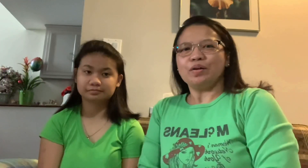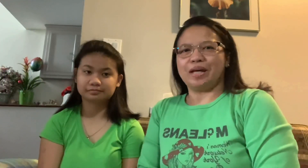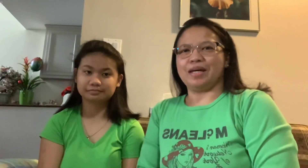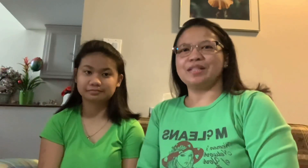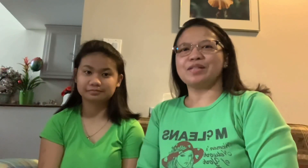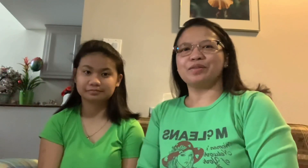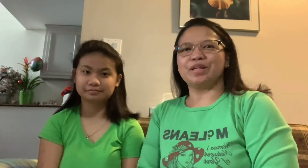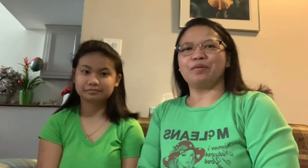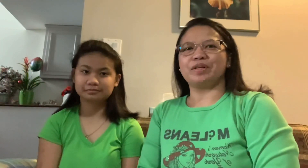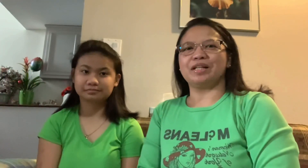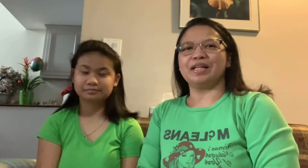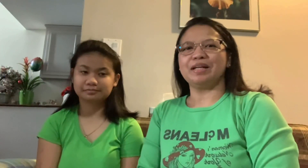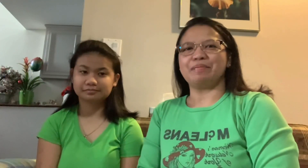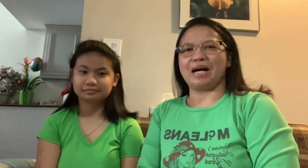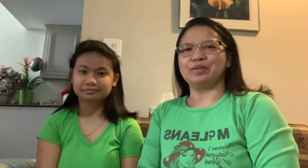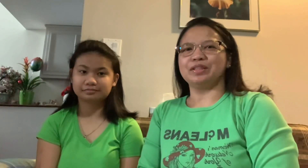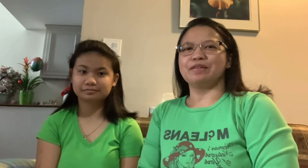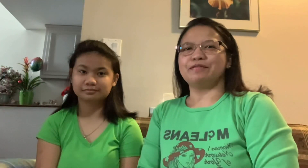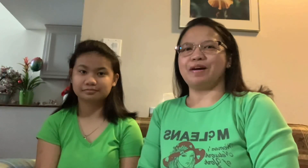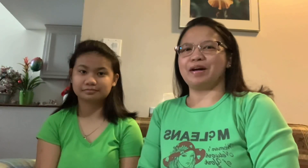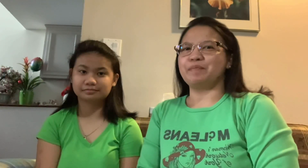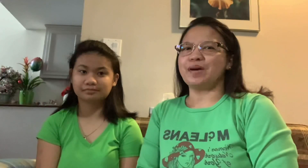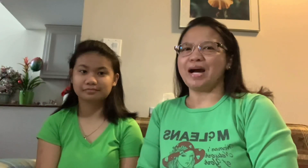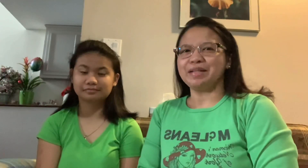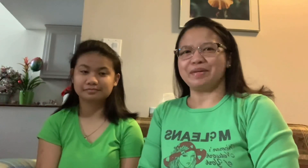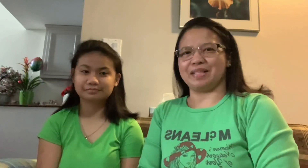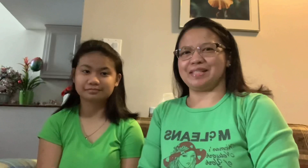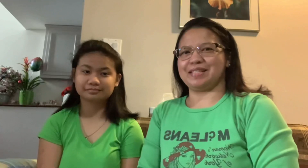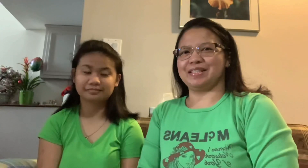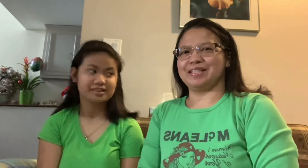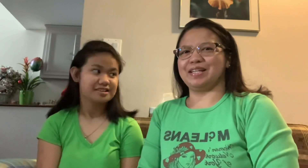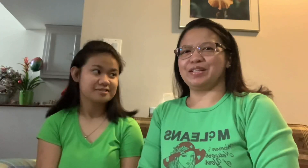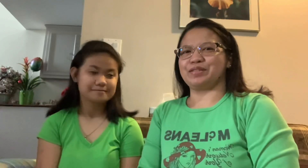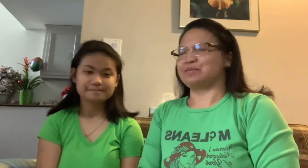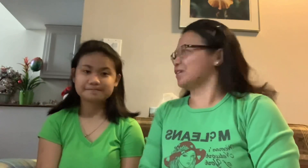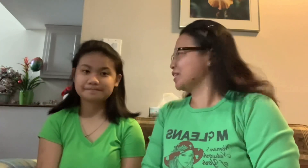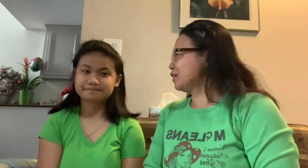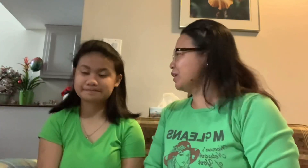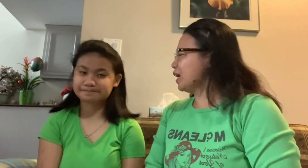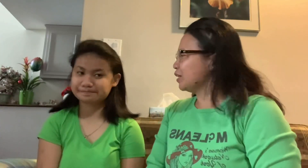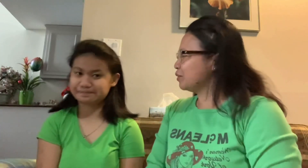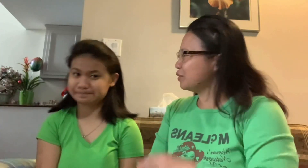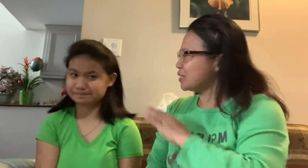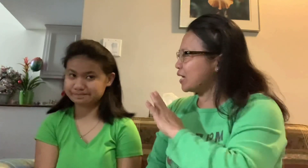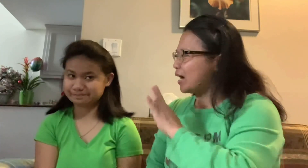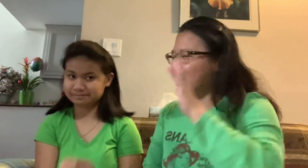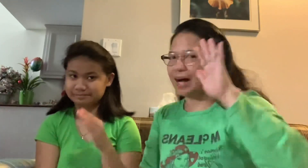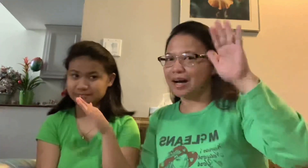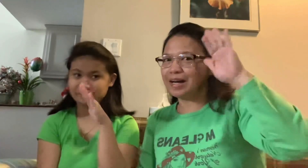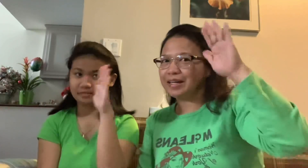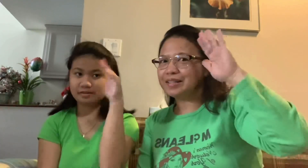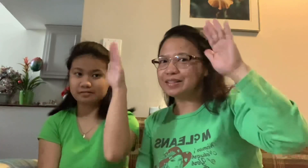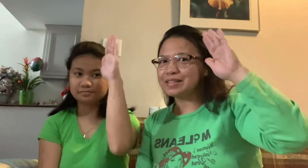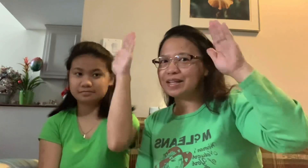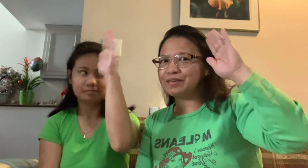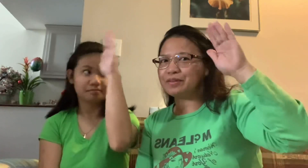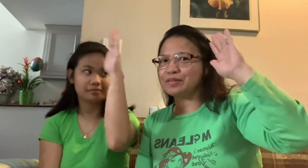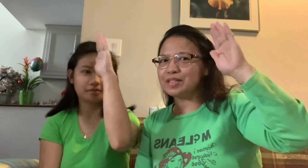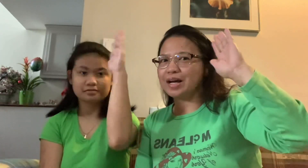Okay, so today we're learning about farm animals. So first thing we're gonna do, say hi. Say, you want to say hi